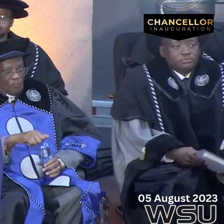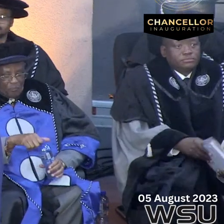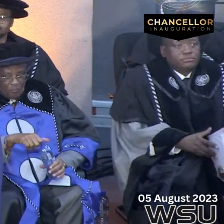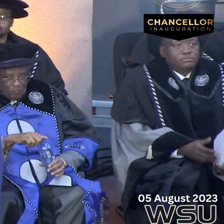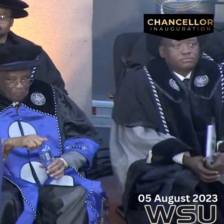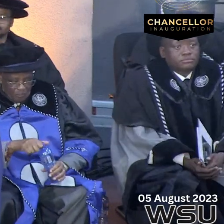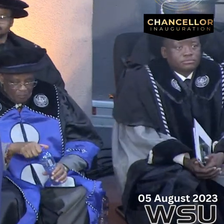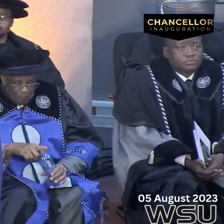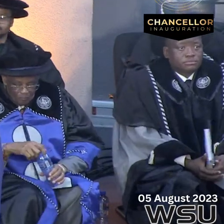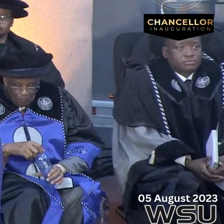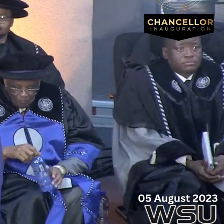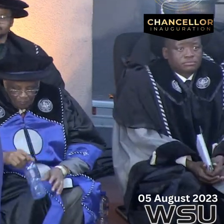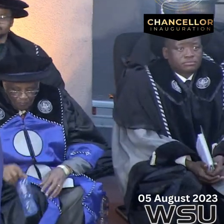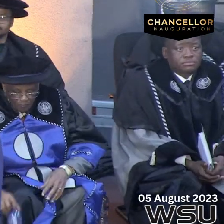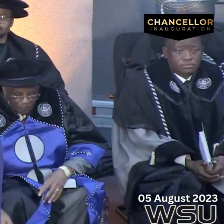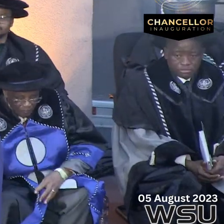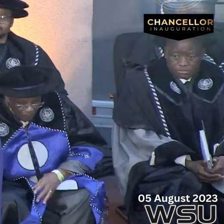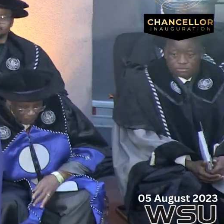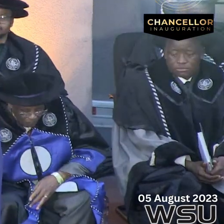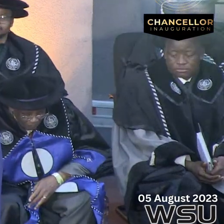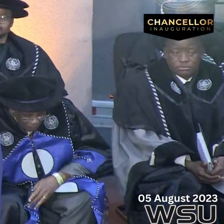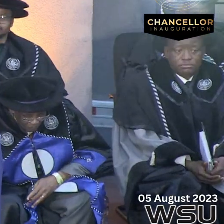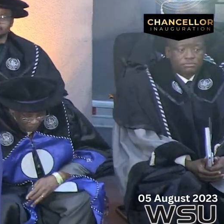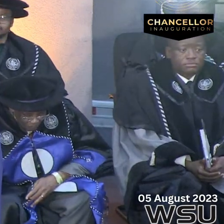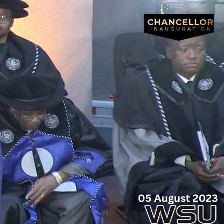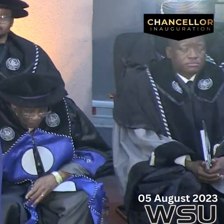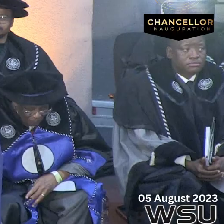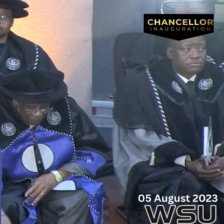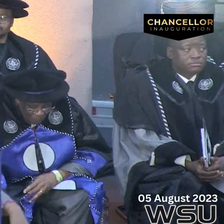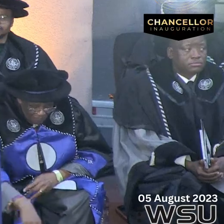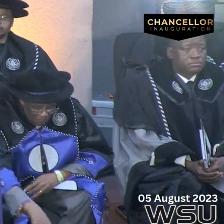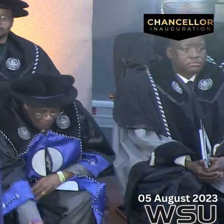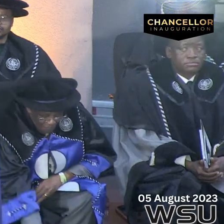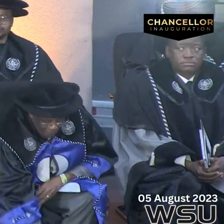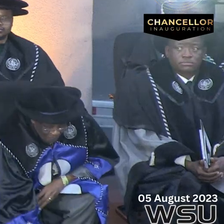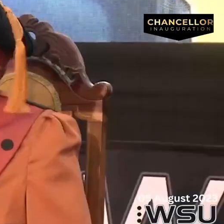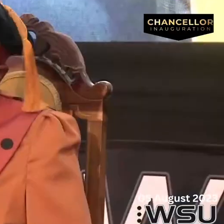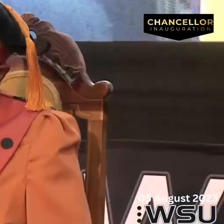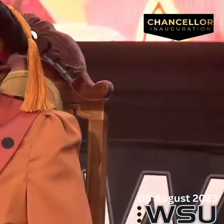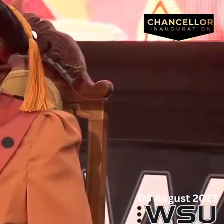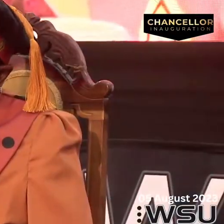Chancellor of Walter Sisulu University.